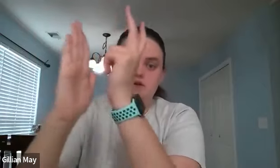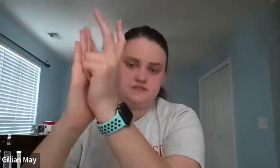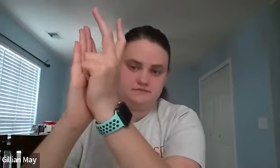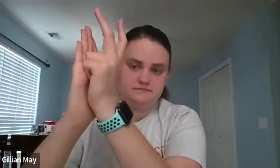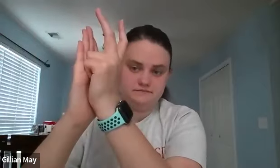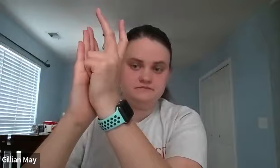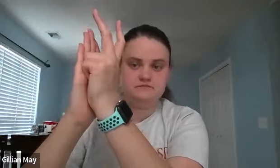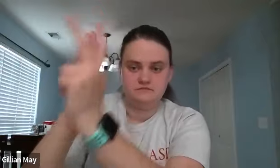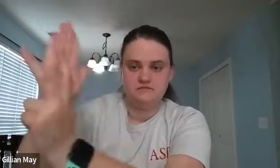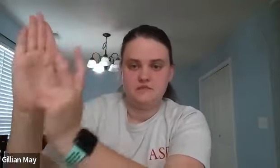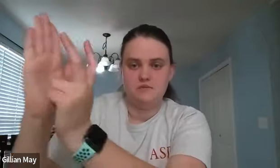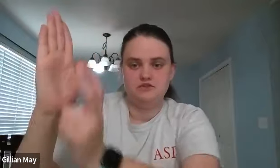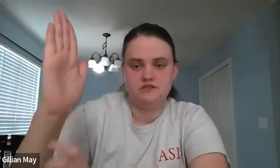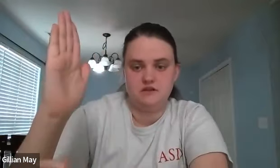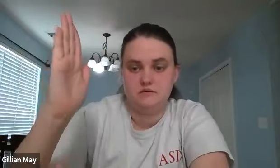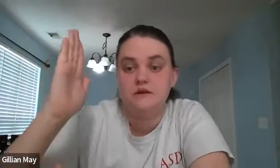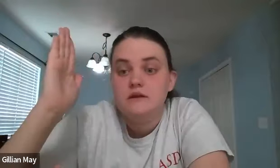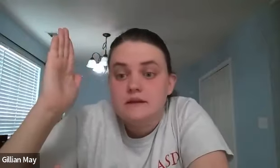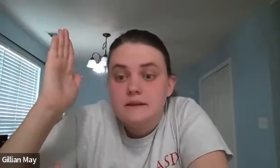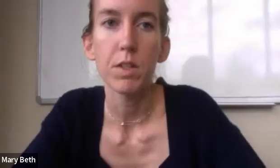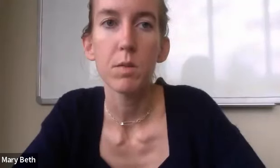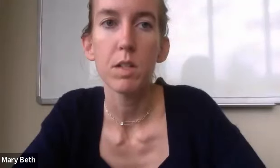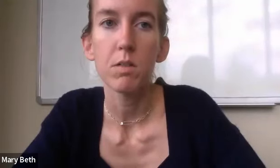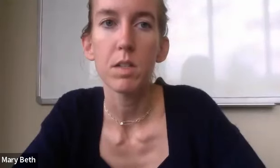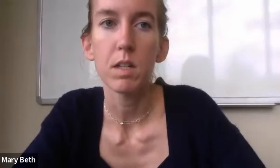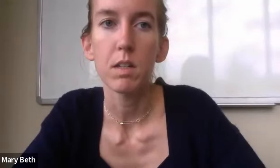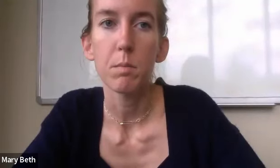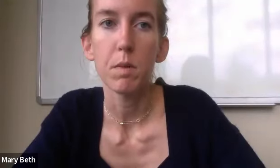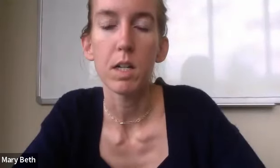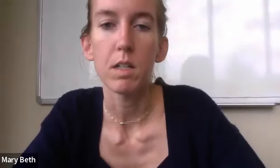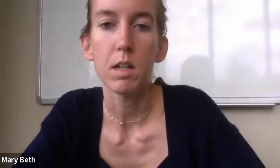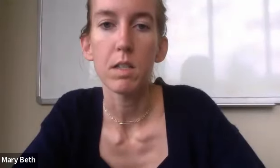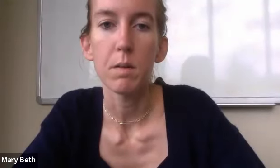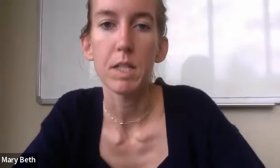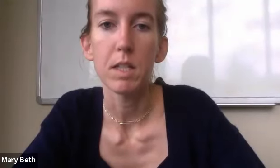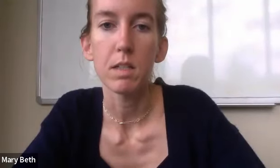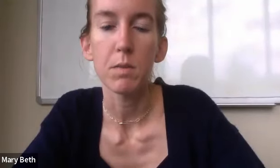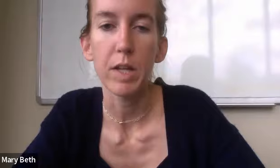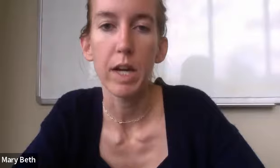hours. That motion. So. For this one, you said my non-dominant is